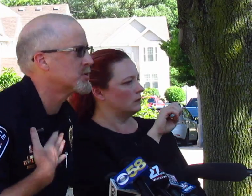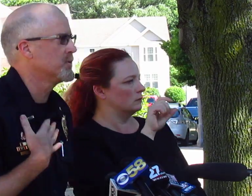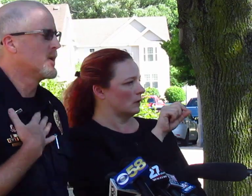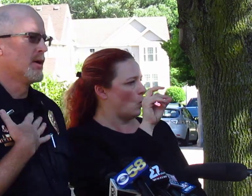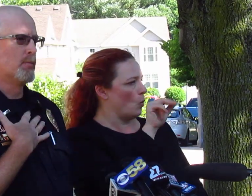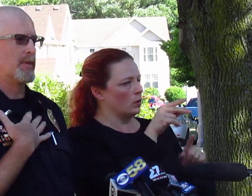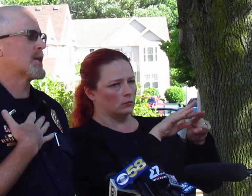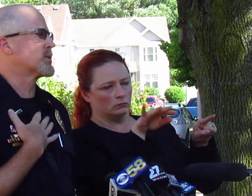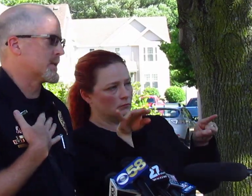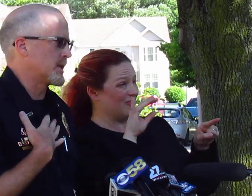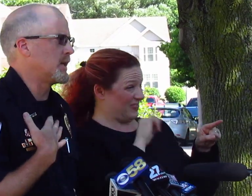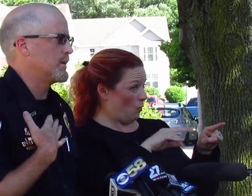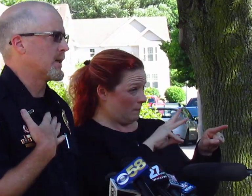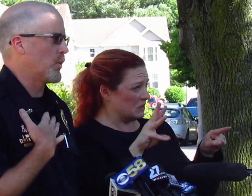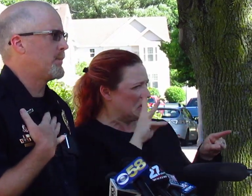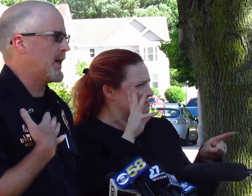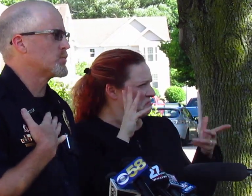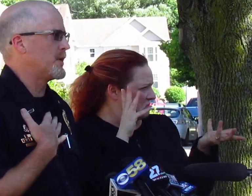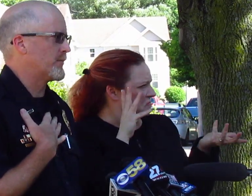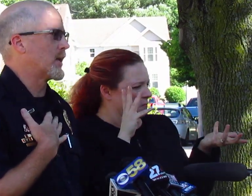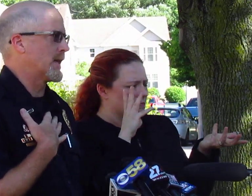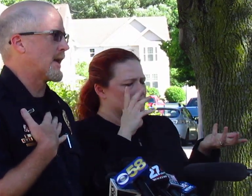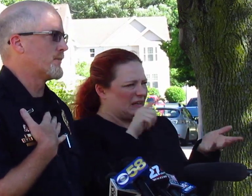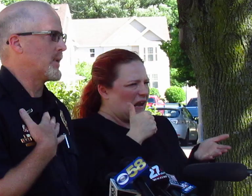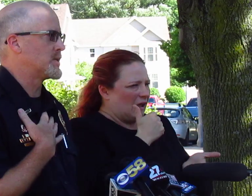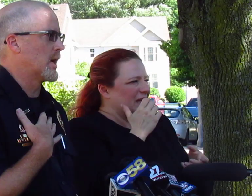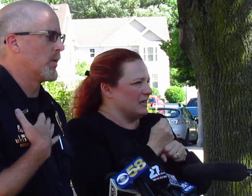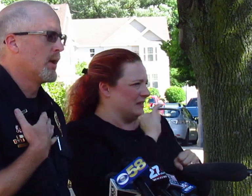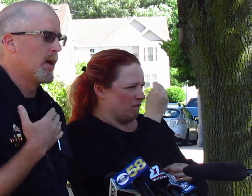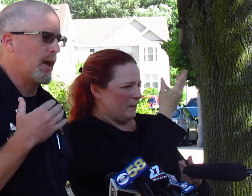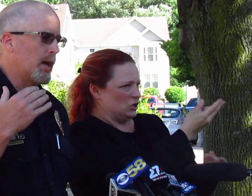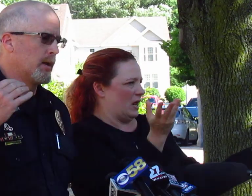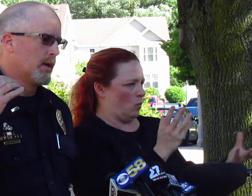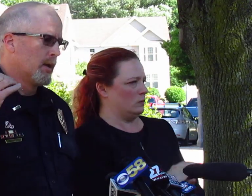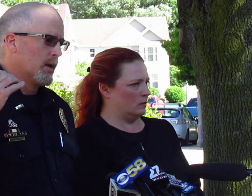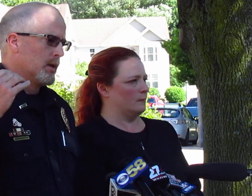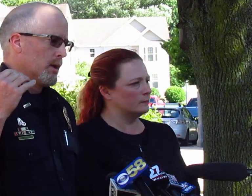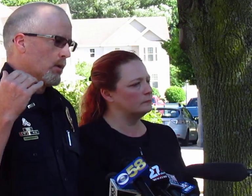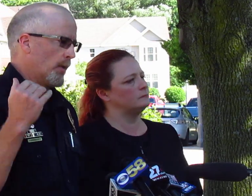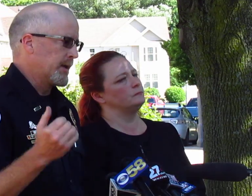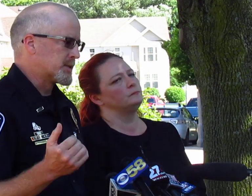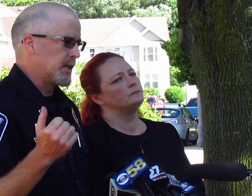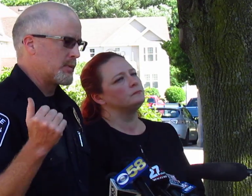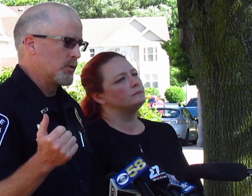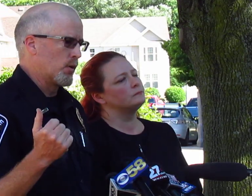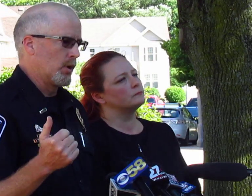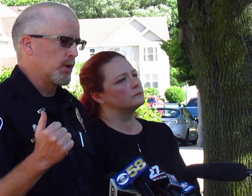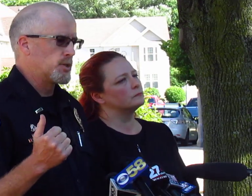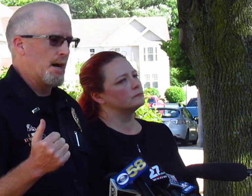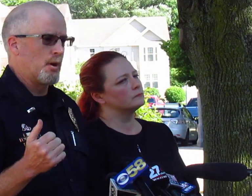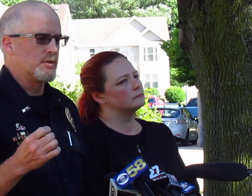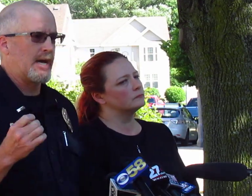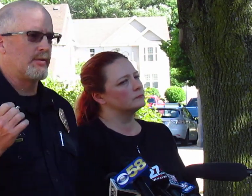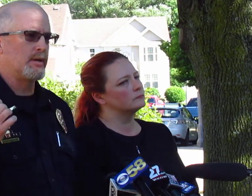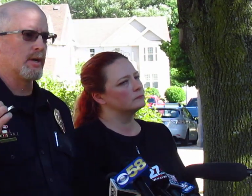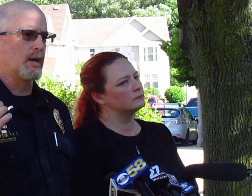the answer to, but that's what that webpage will be for, to get that information out. And one thing the city has been doing a really good